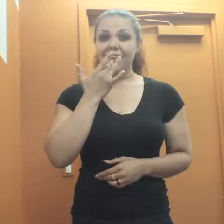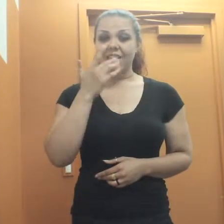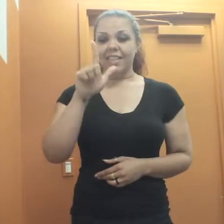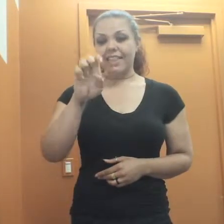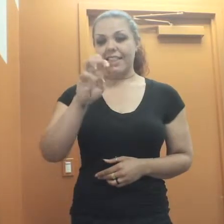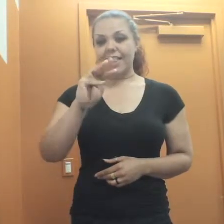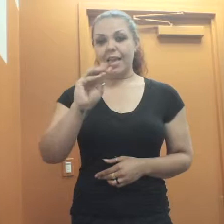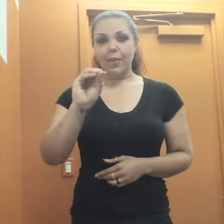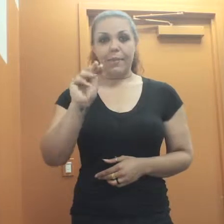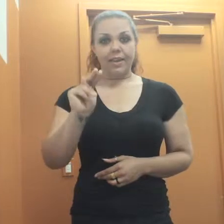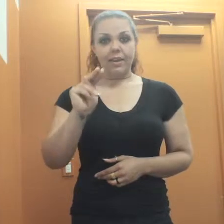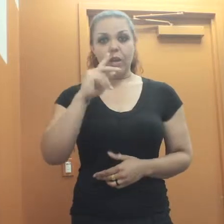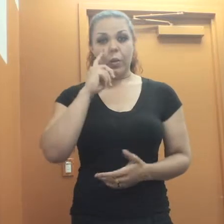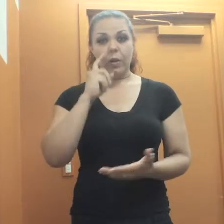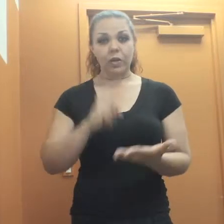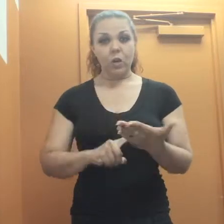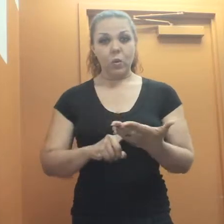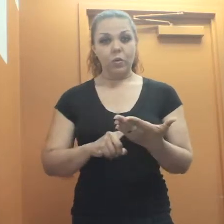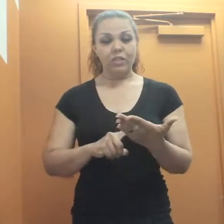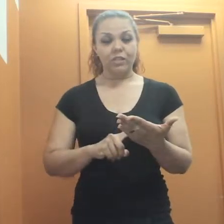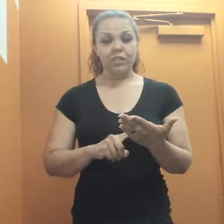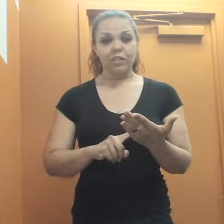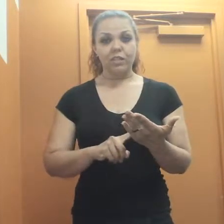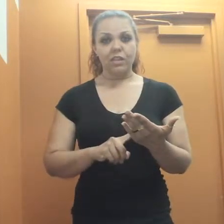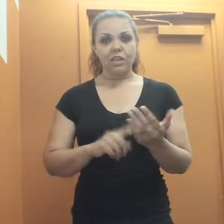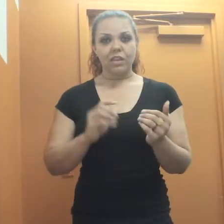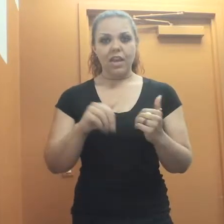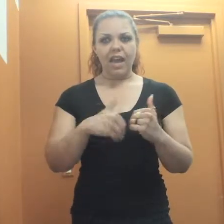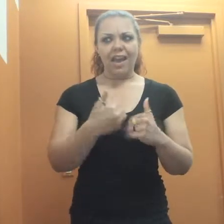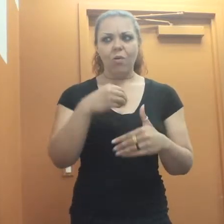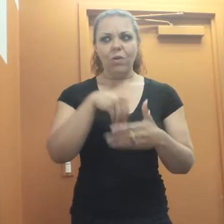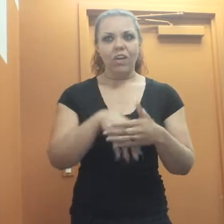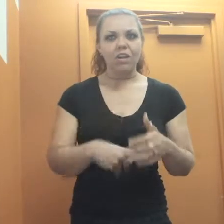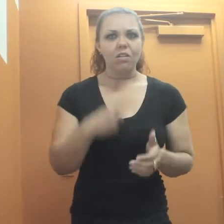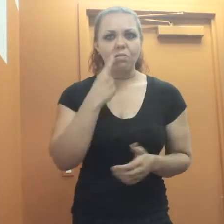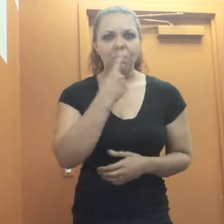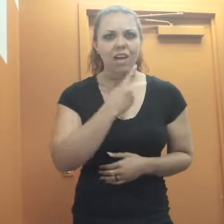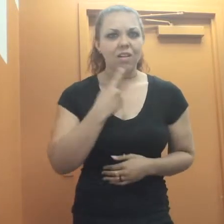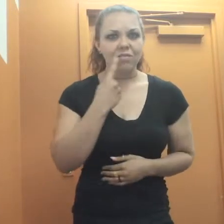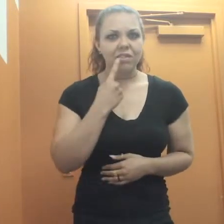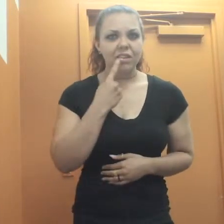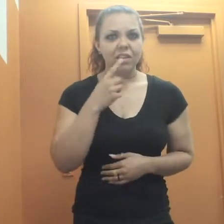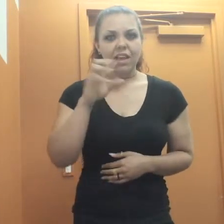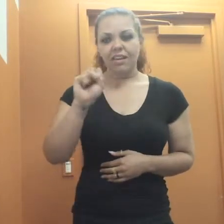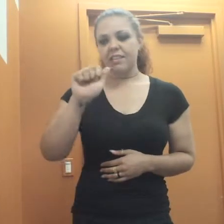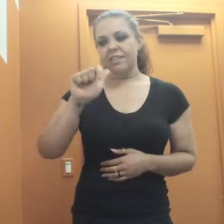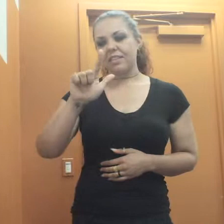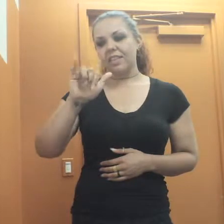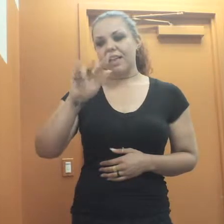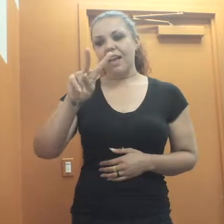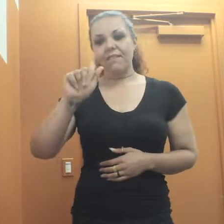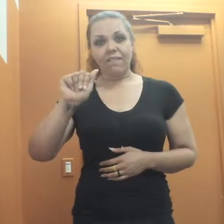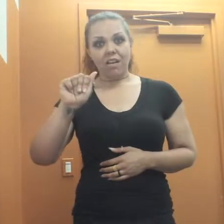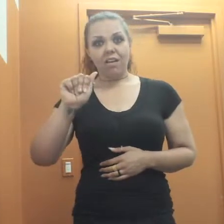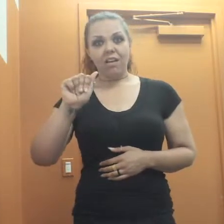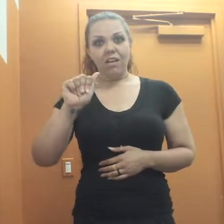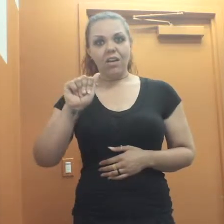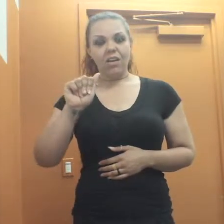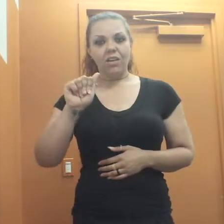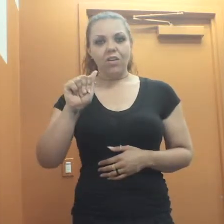we noticed how in our mouths saliva was produced. But we talked about where